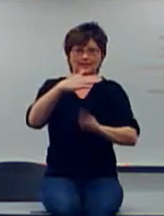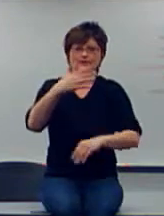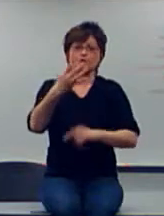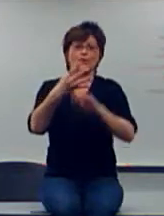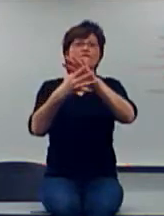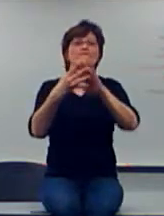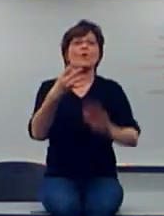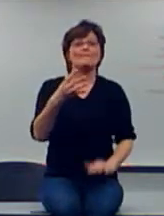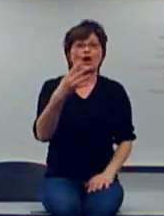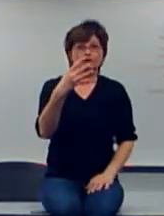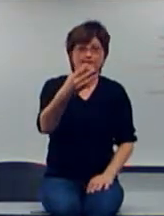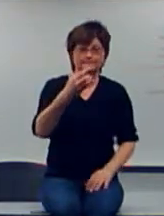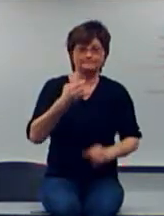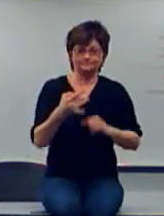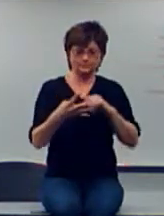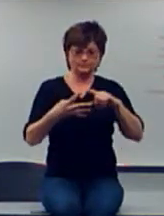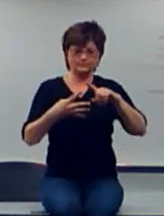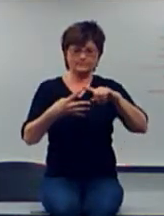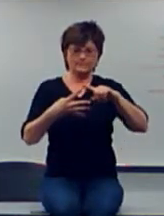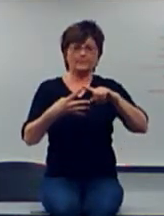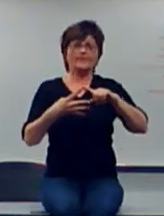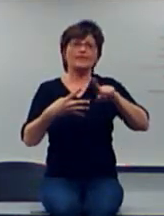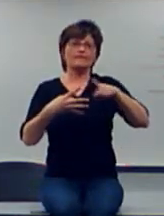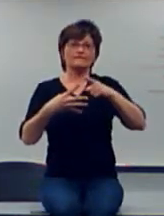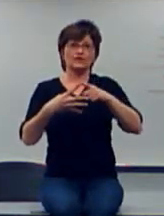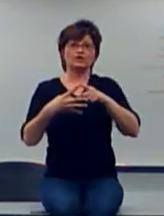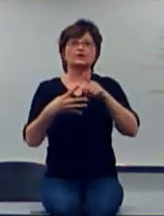So first, you have to take the basic certification test.